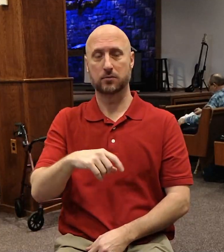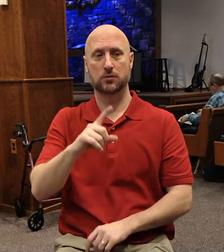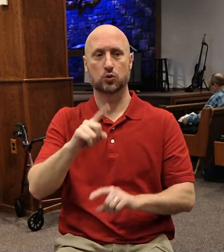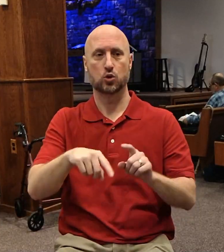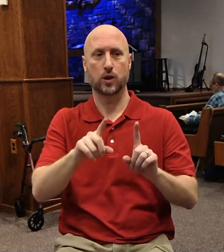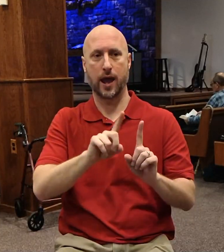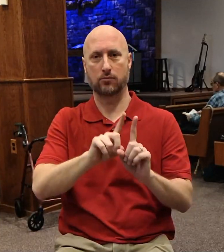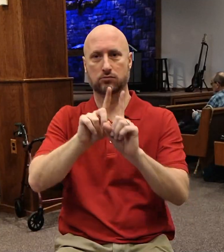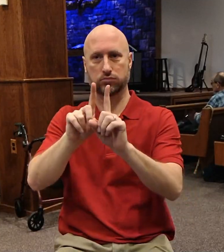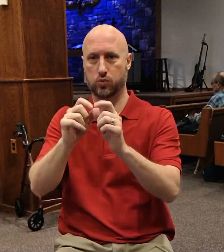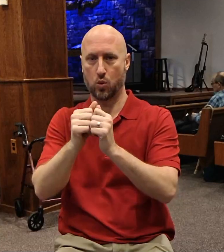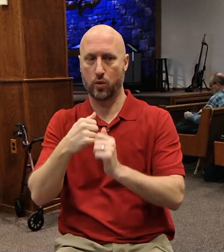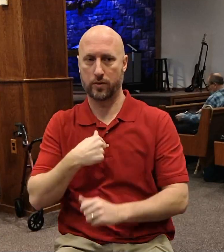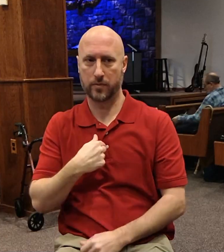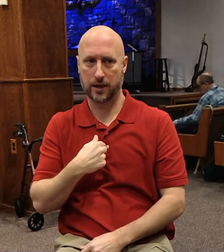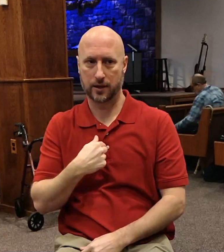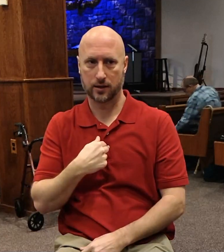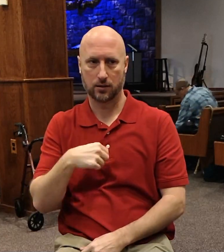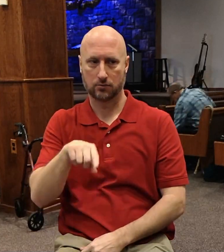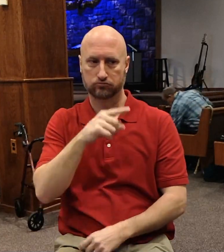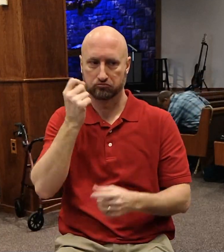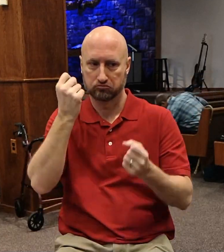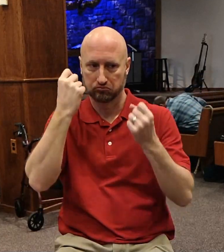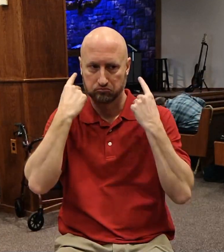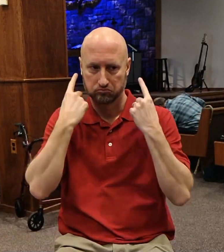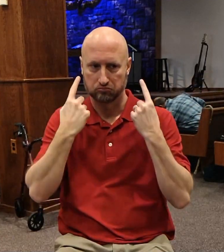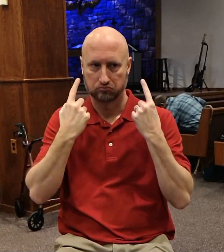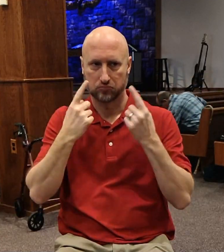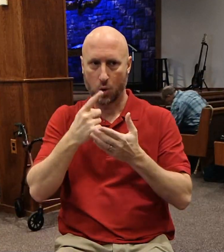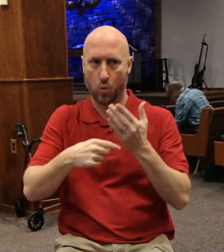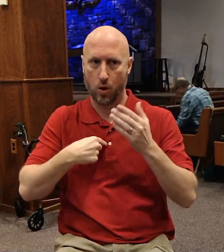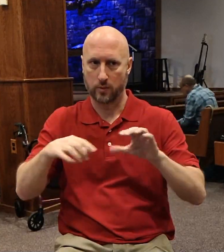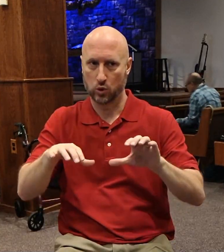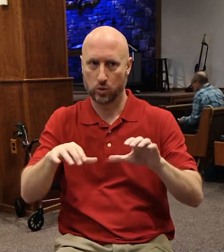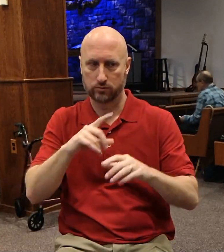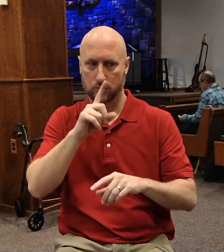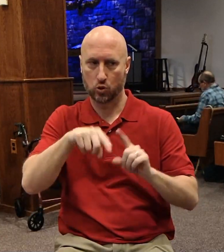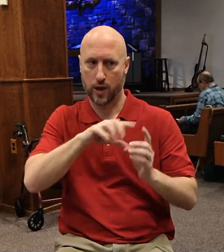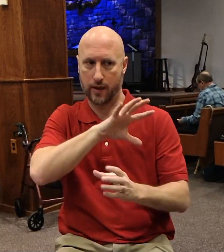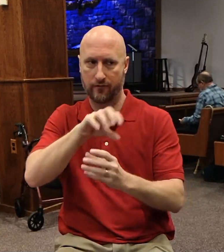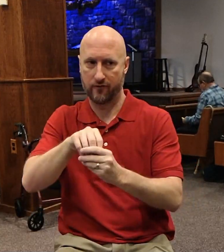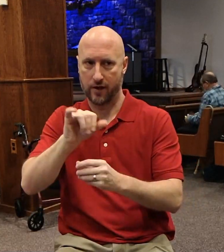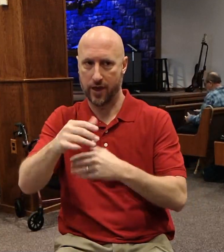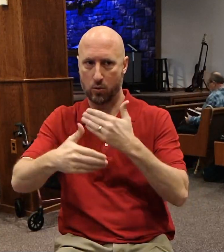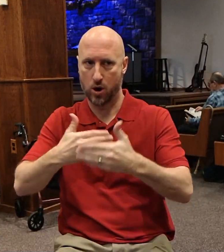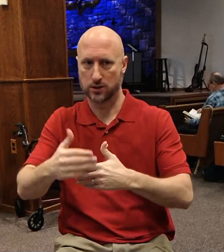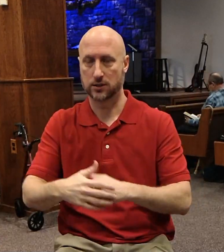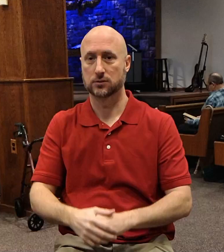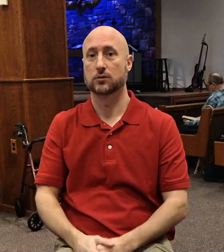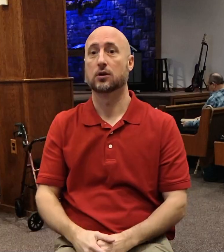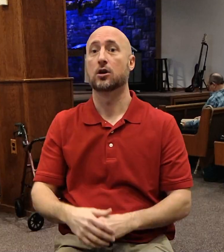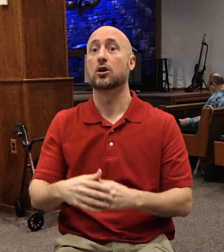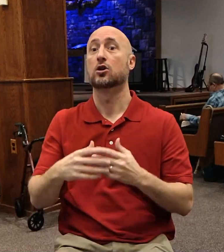understand where I'm going. You can't be part of that. But then he gives this commandment. If you look in verse